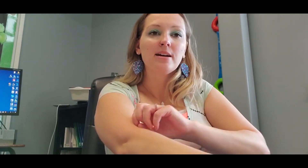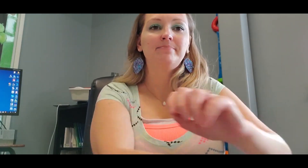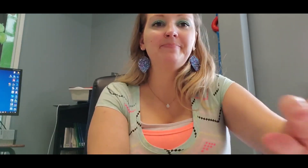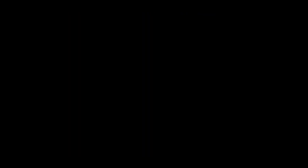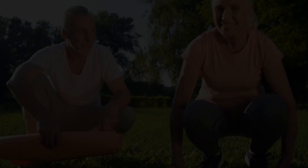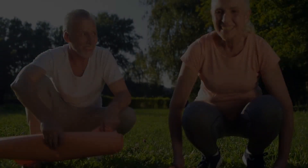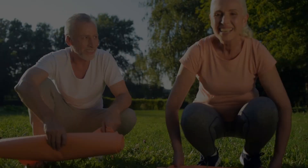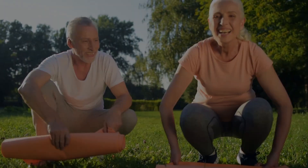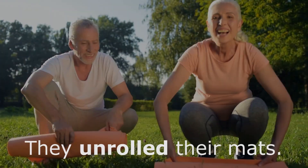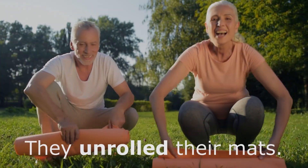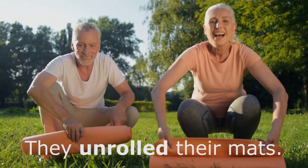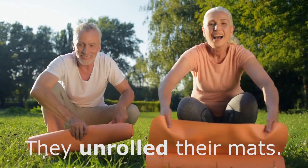arm.